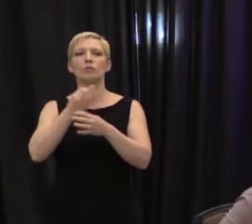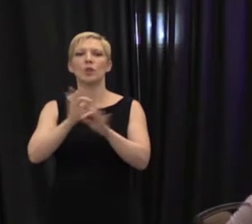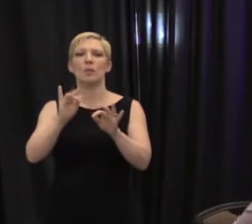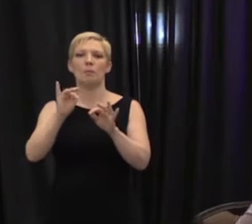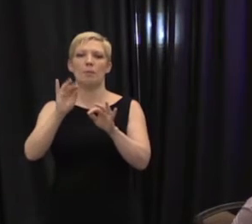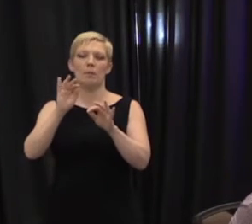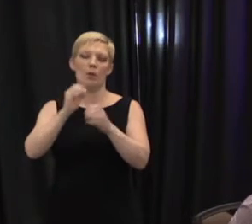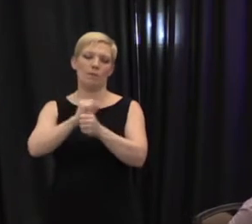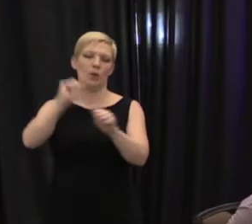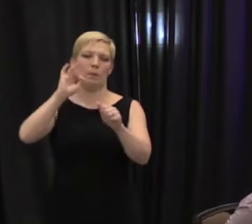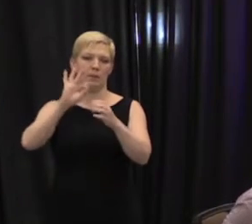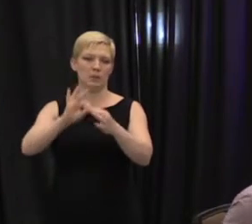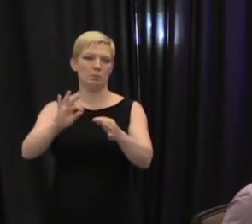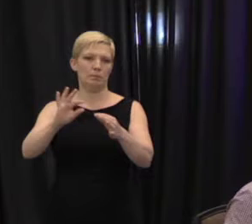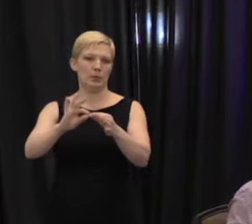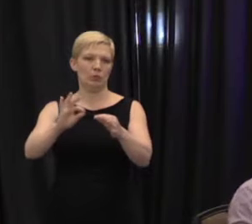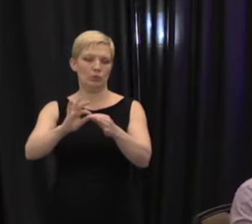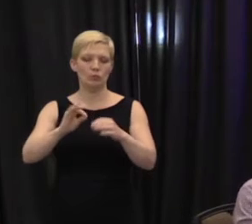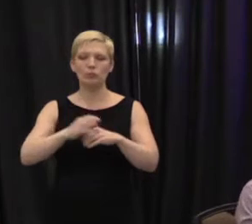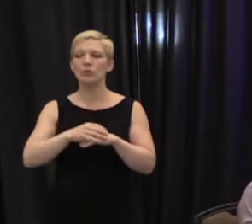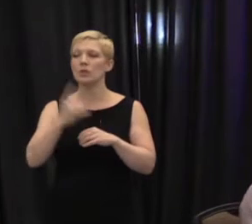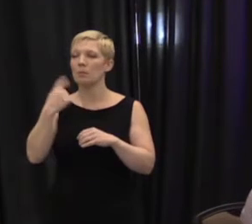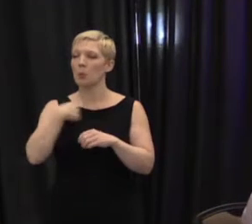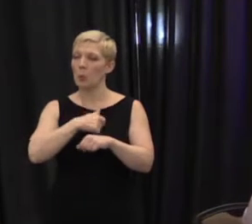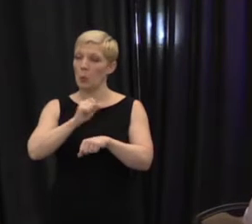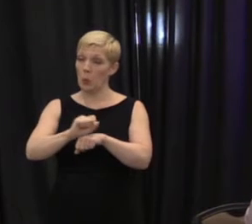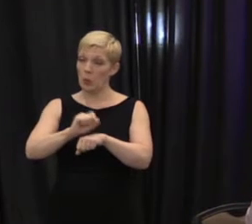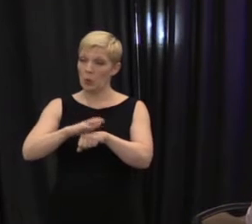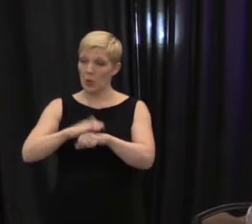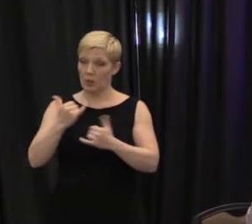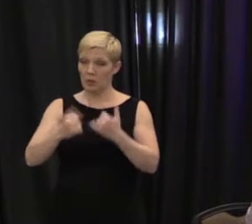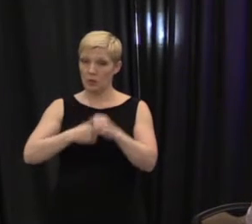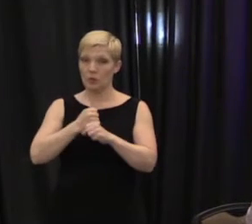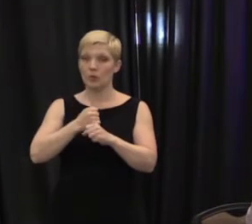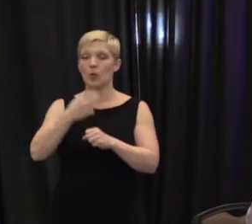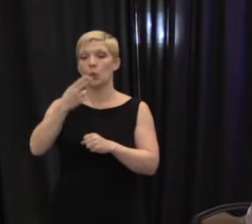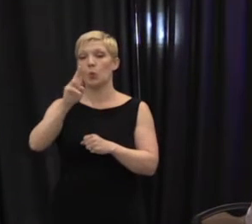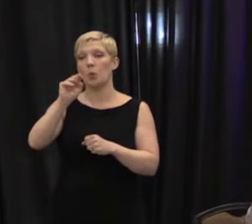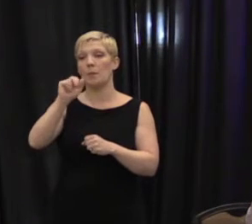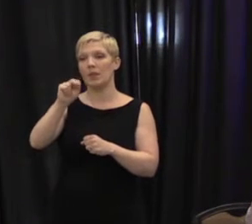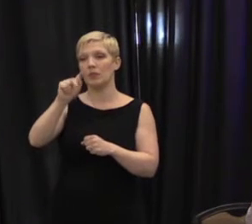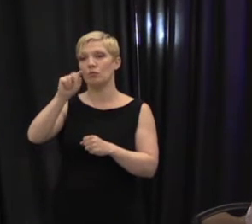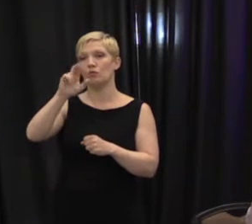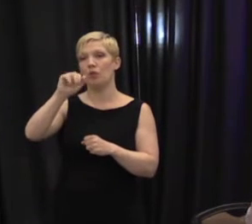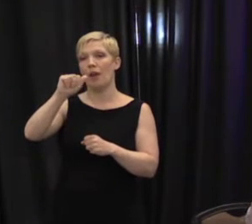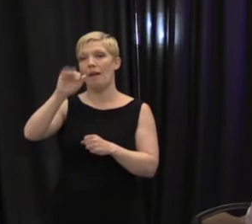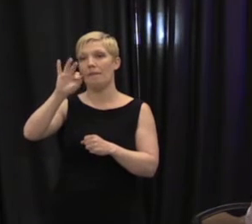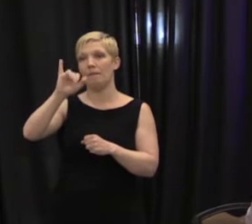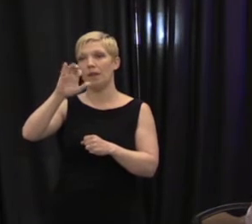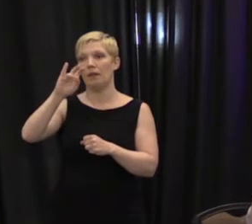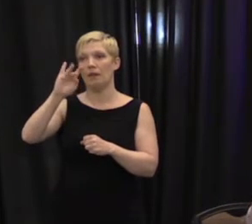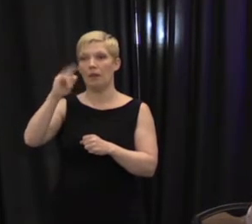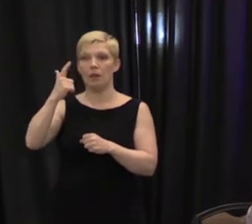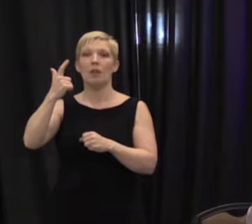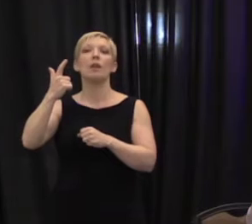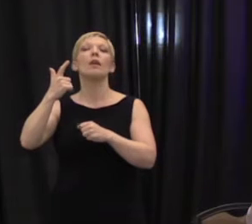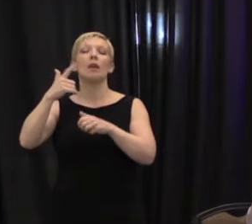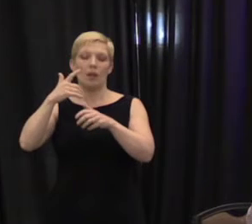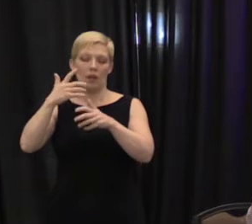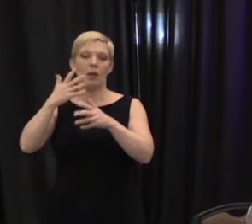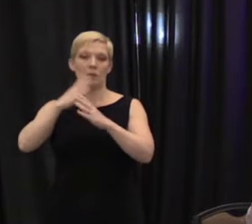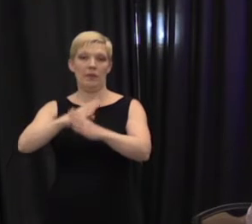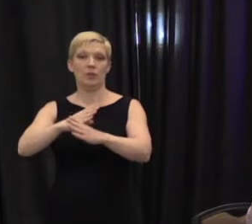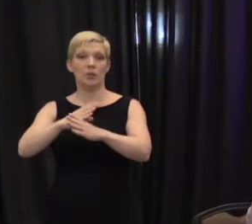example of something we worked on a lot this year is what was called the Human Trafficking Prevention Act. Now, you might think that actually would be about preventing human